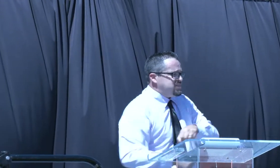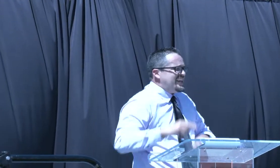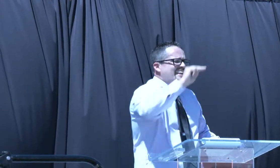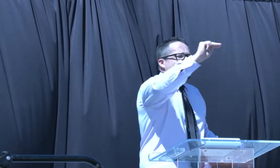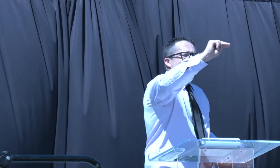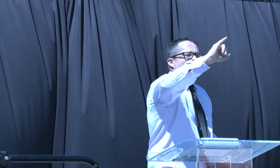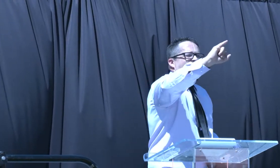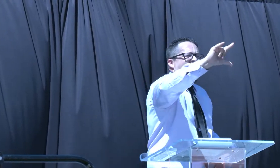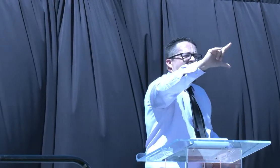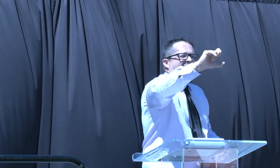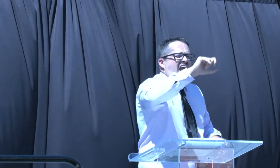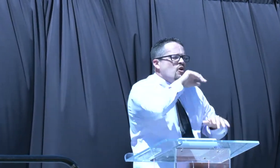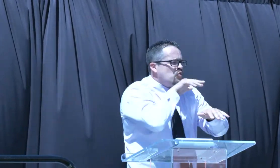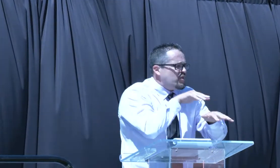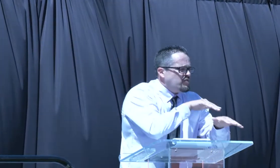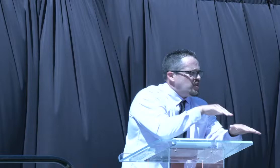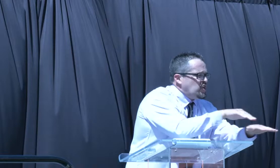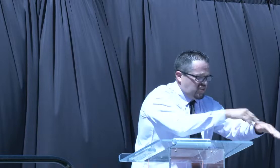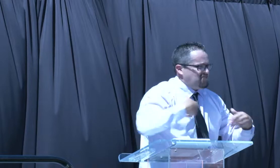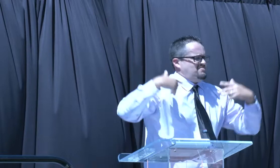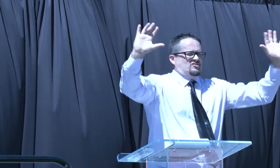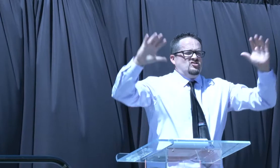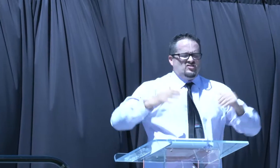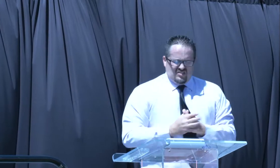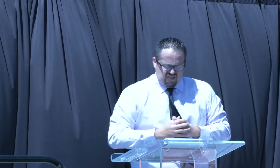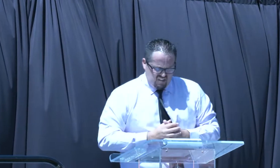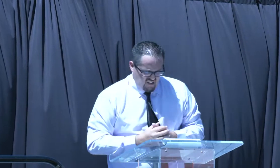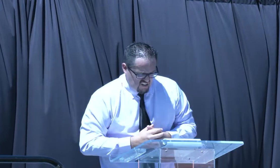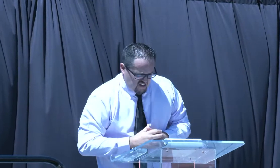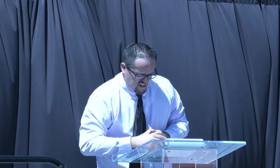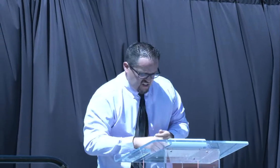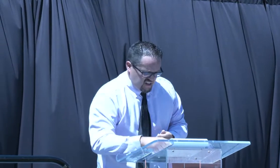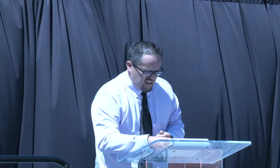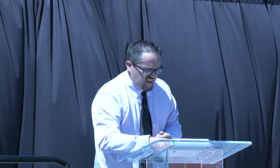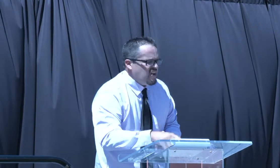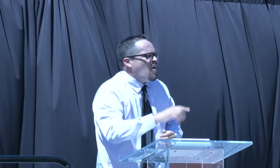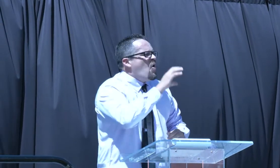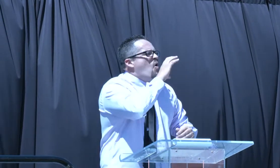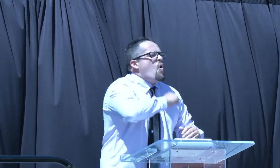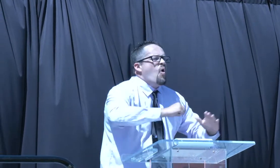I have whitewater rafted on the Nile River.